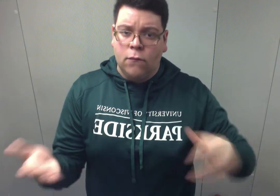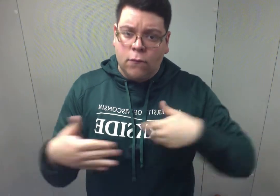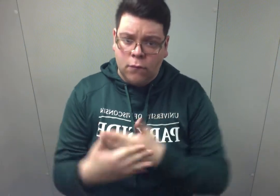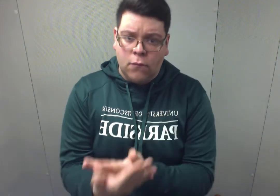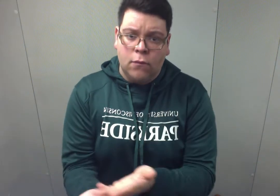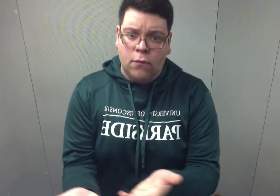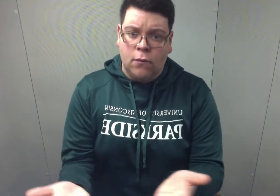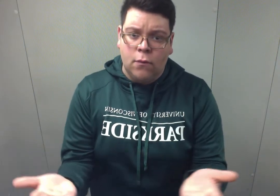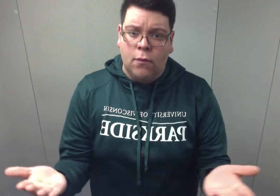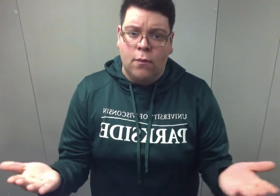doesn't exist